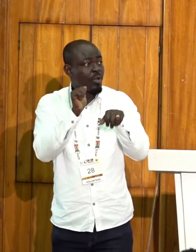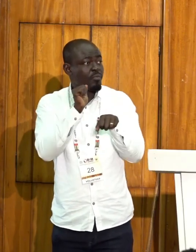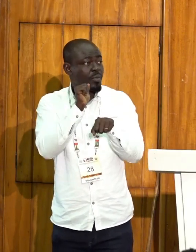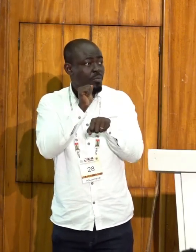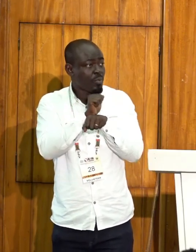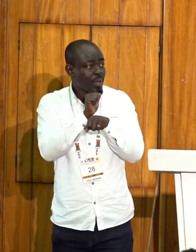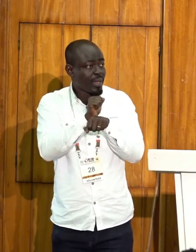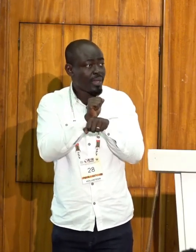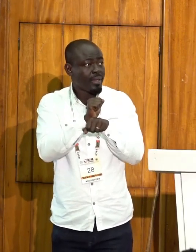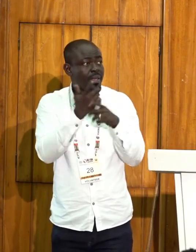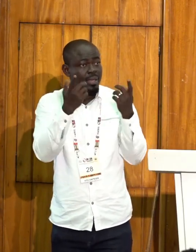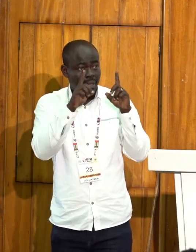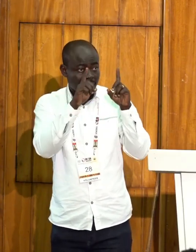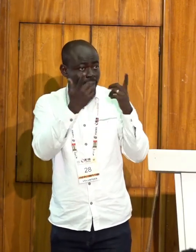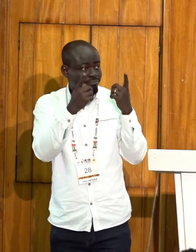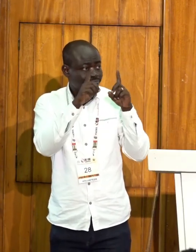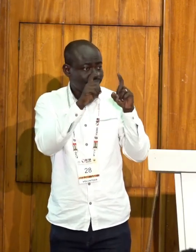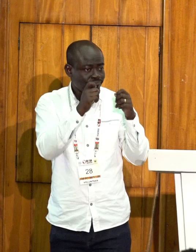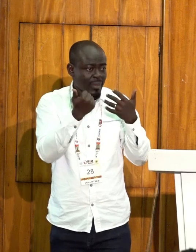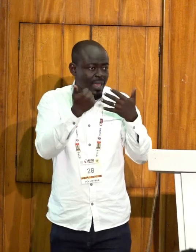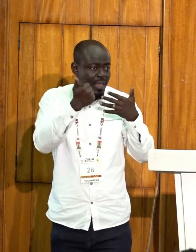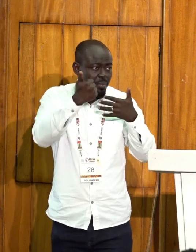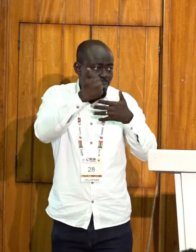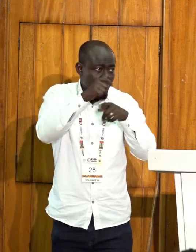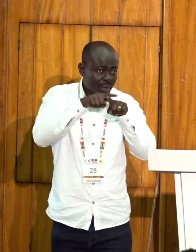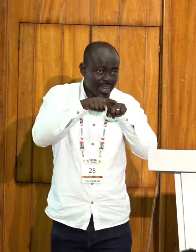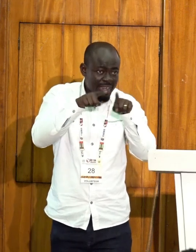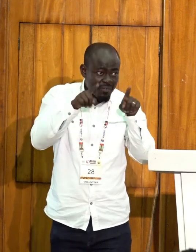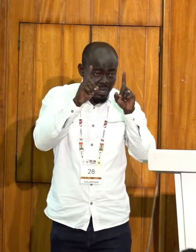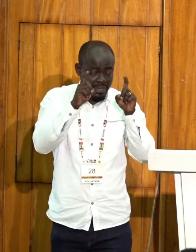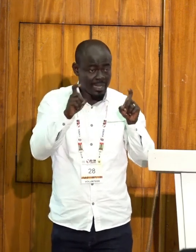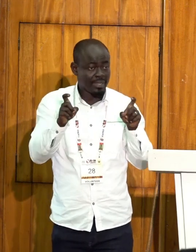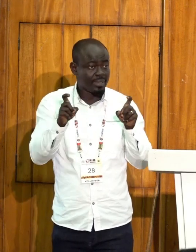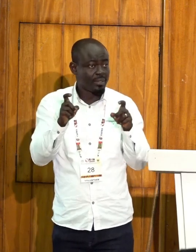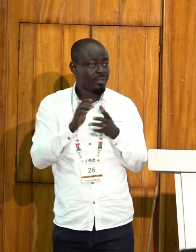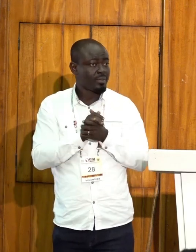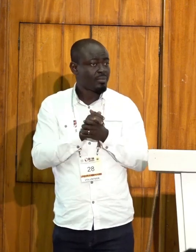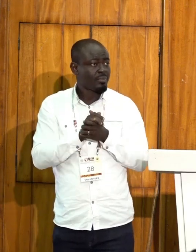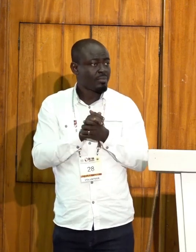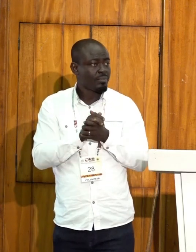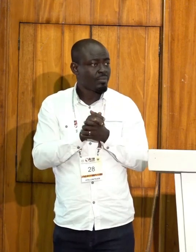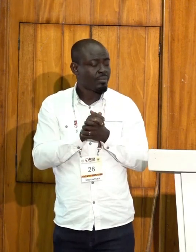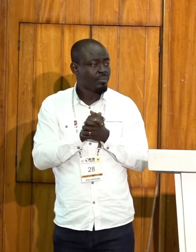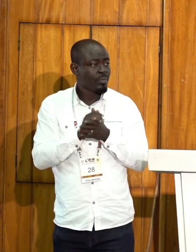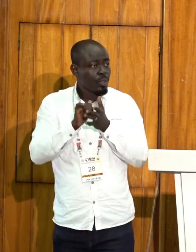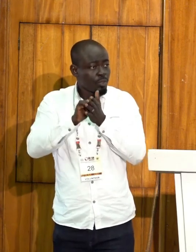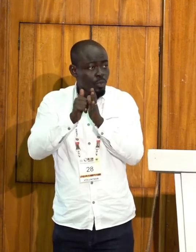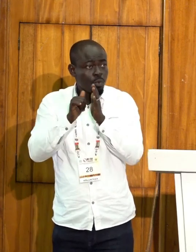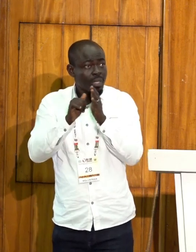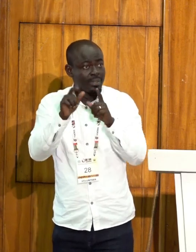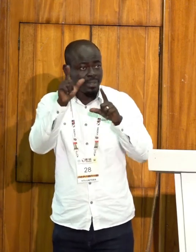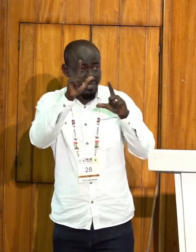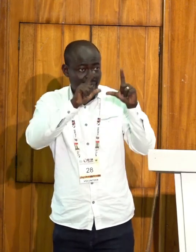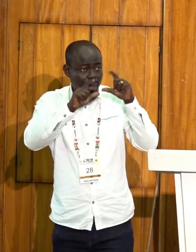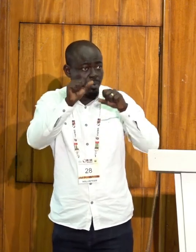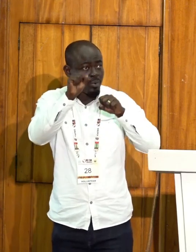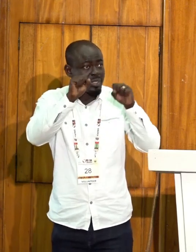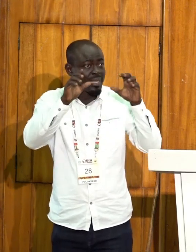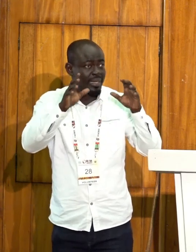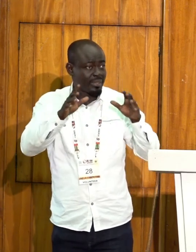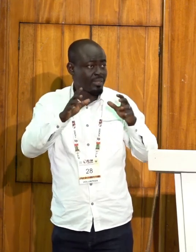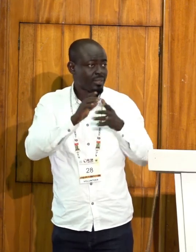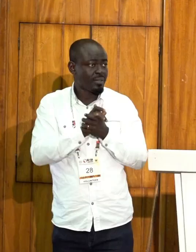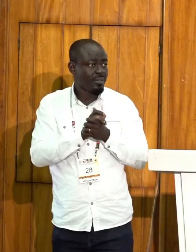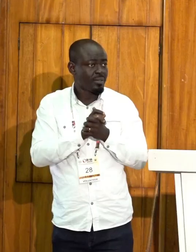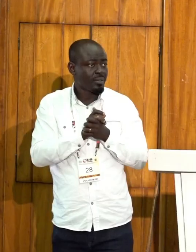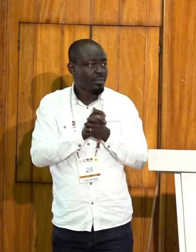in diagnostics, improving the different tests, those that, the laboratory scientists that